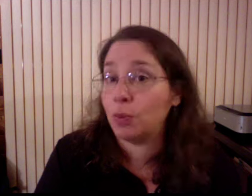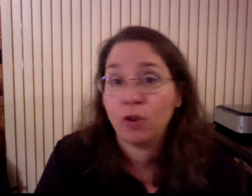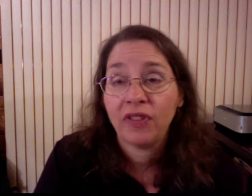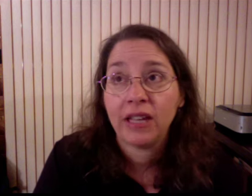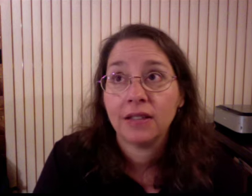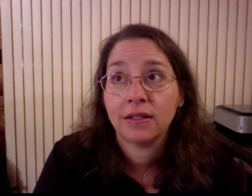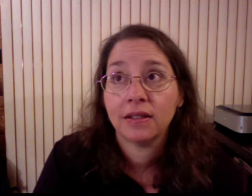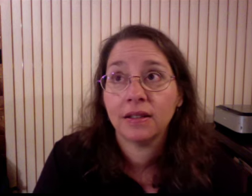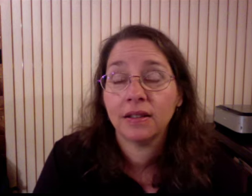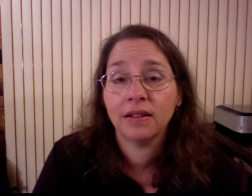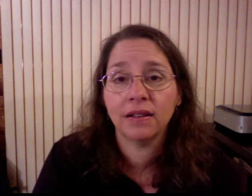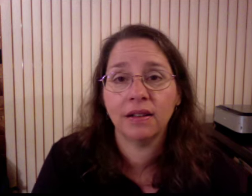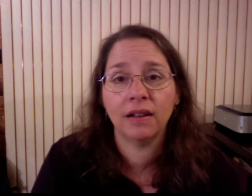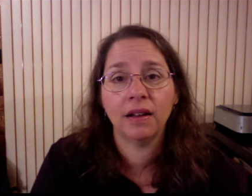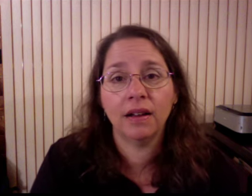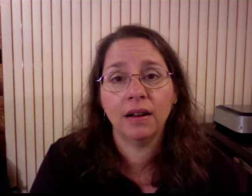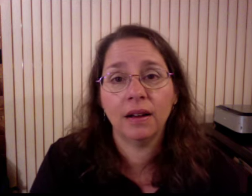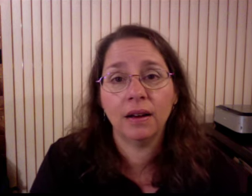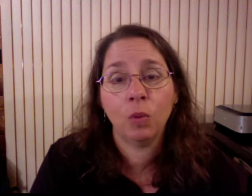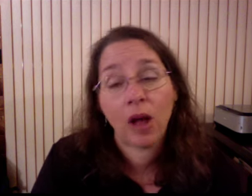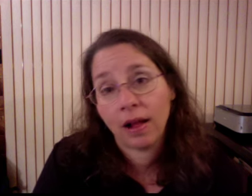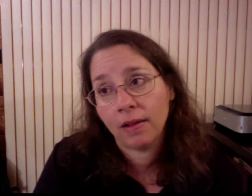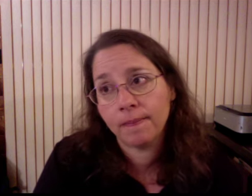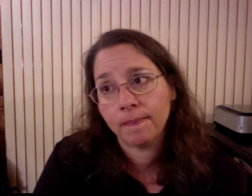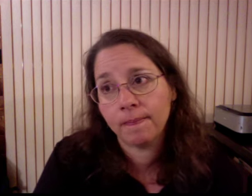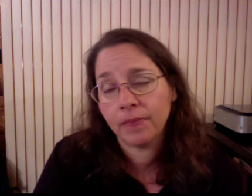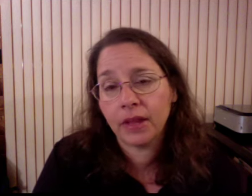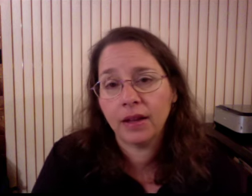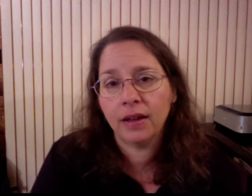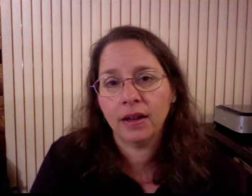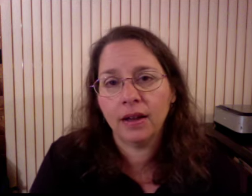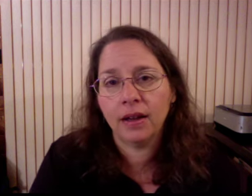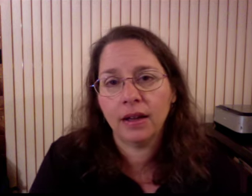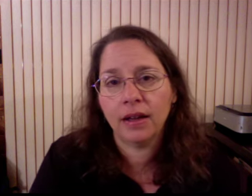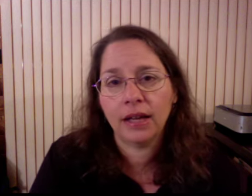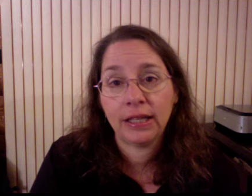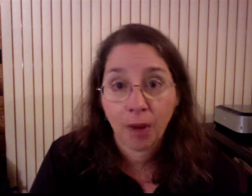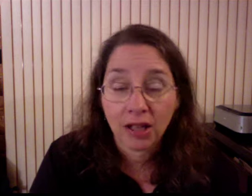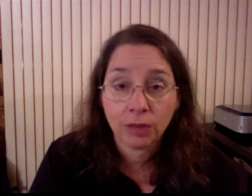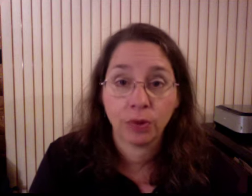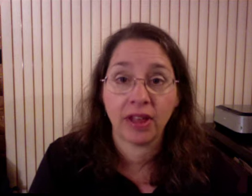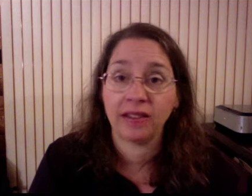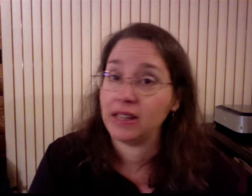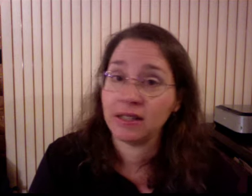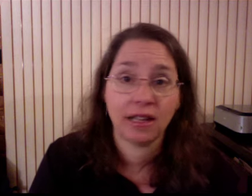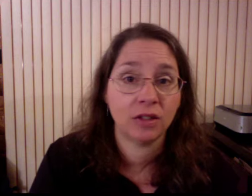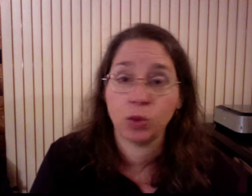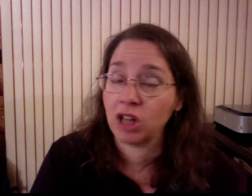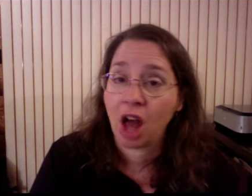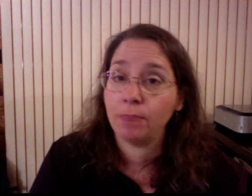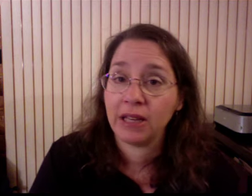no movies? Well, It's possible that these things would not be a